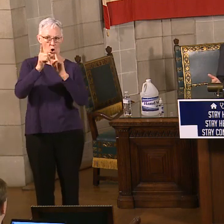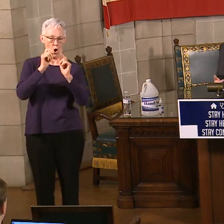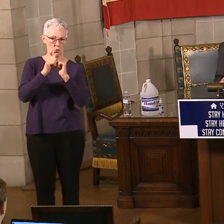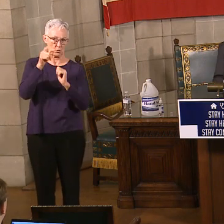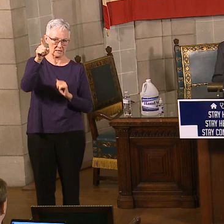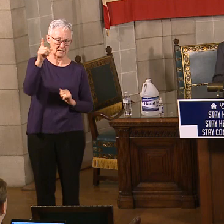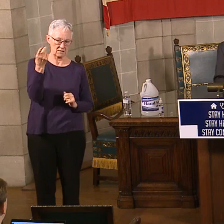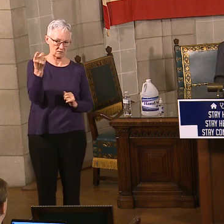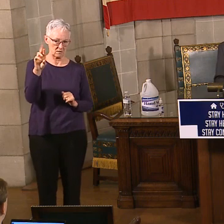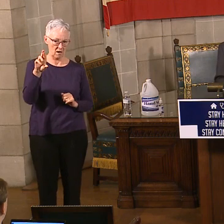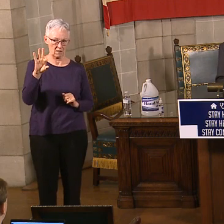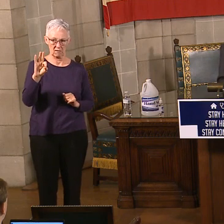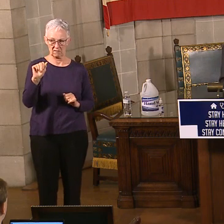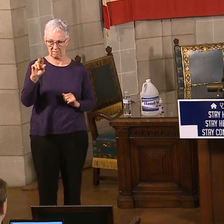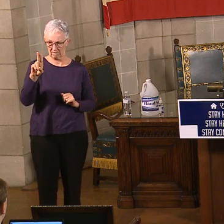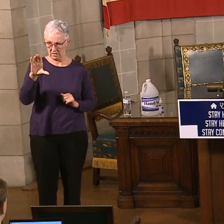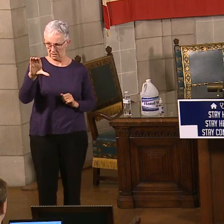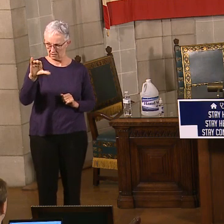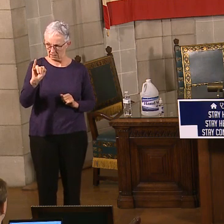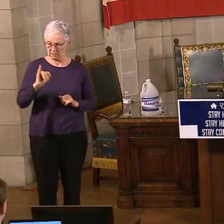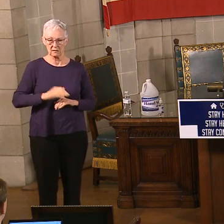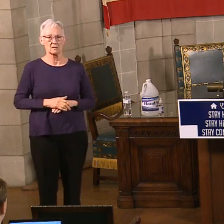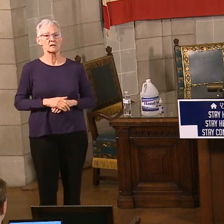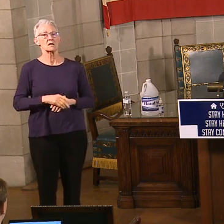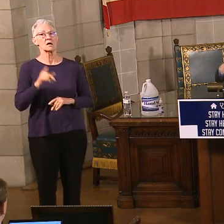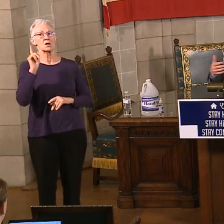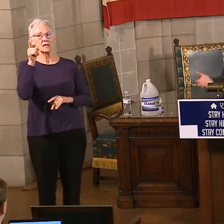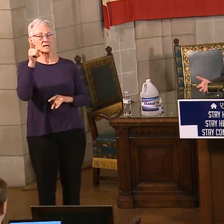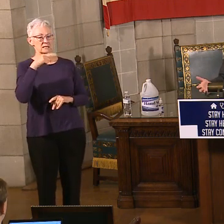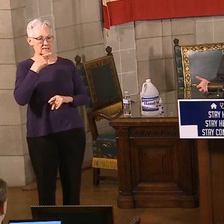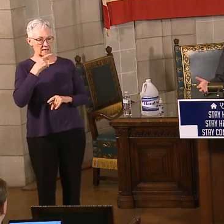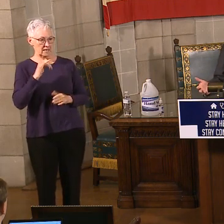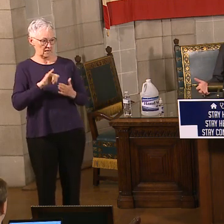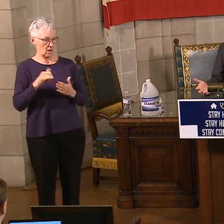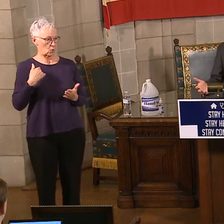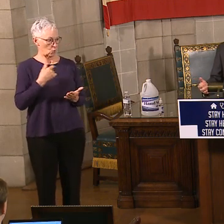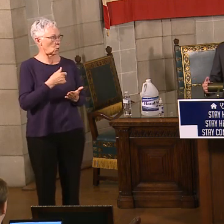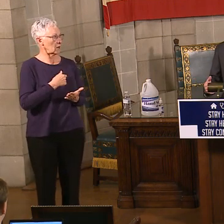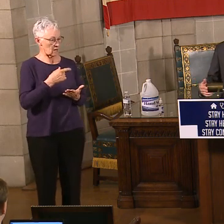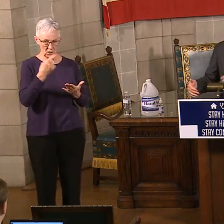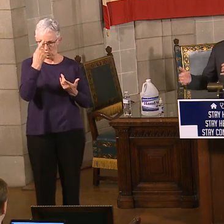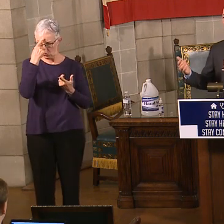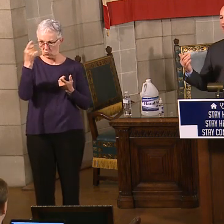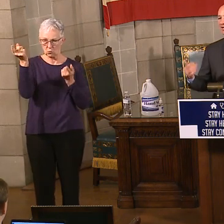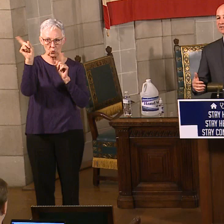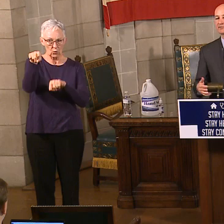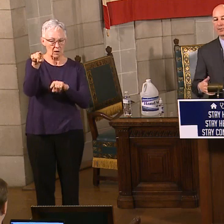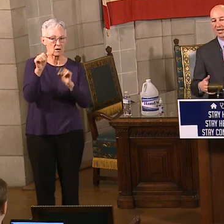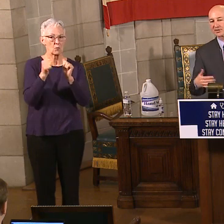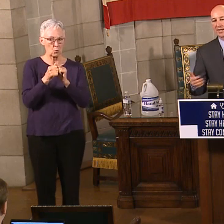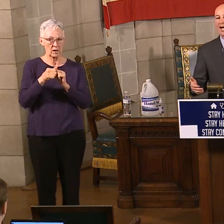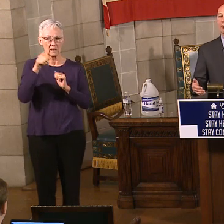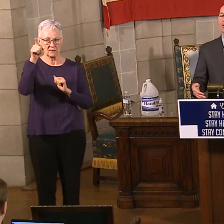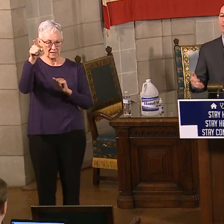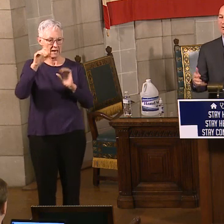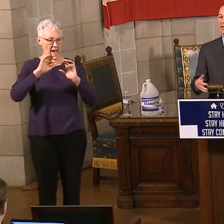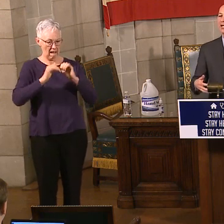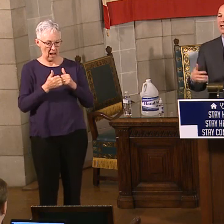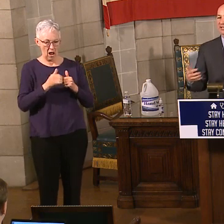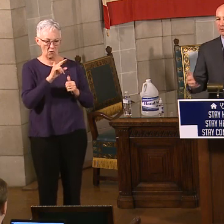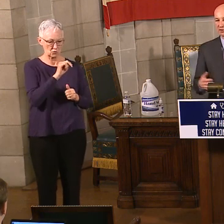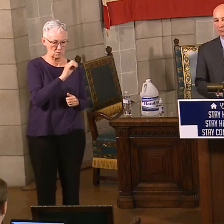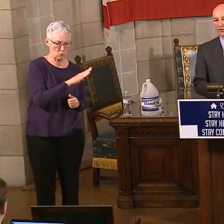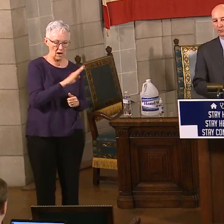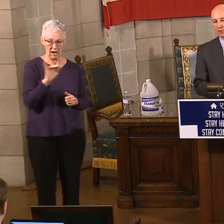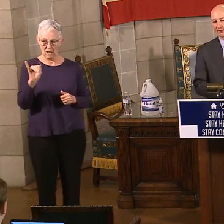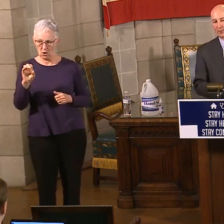share that with our conversation, we are on the same page with regard to Dr. Fauci with regard to how the states of Nebraska and Iowa are working